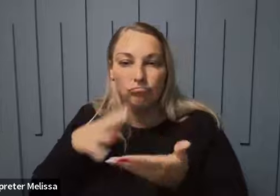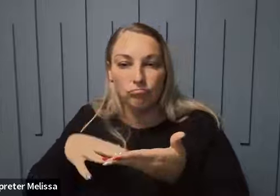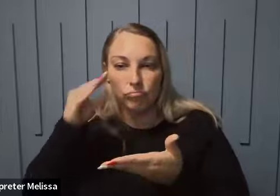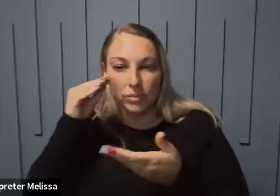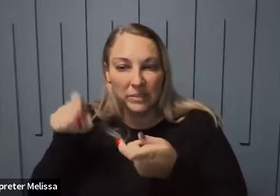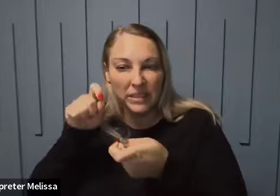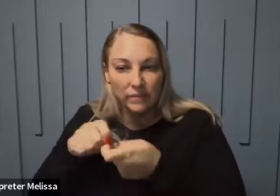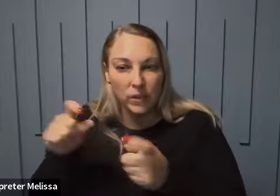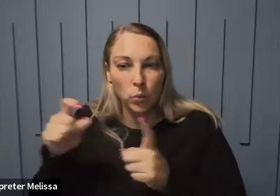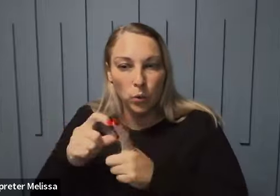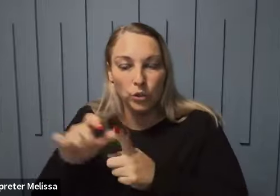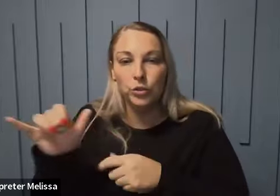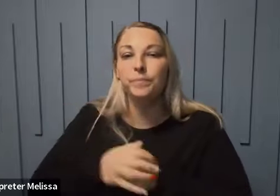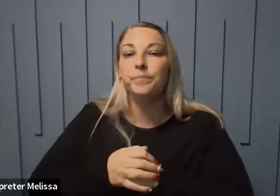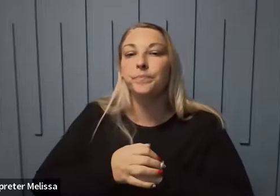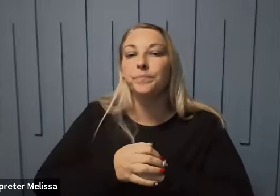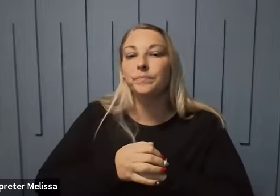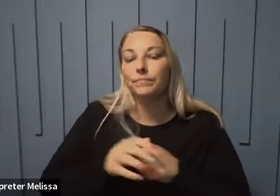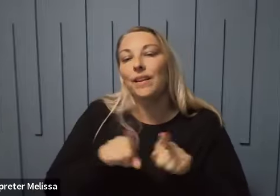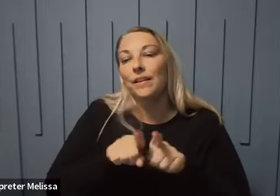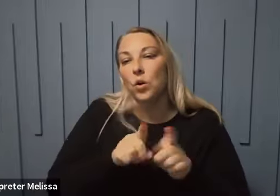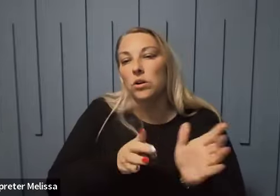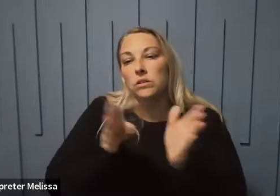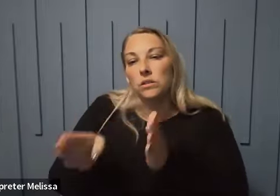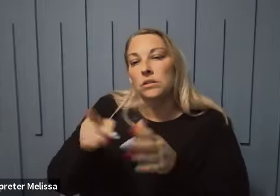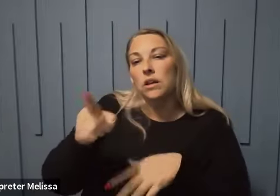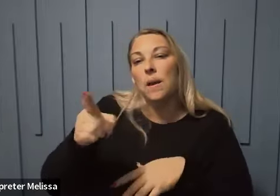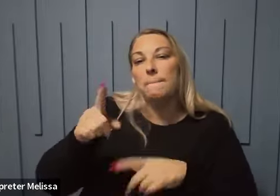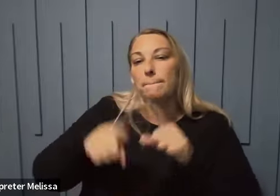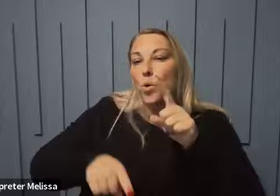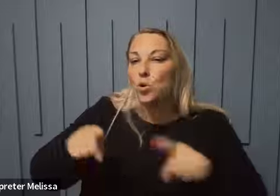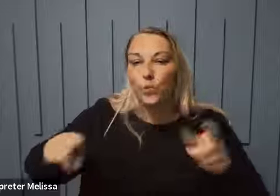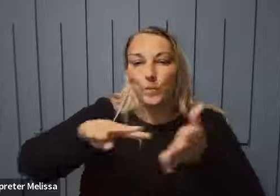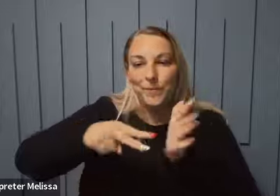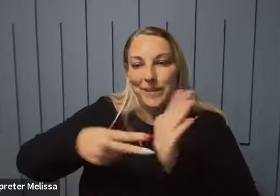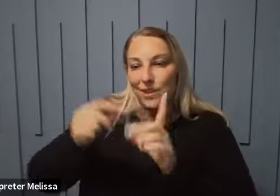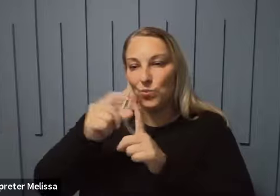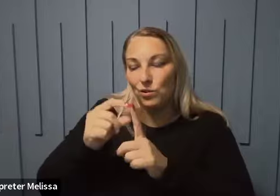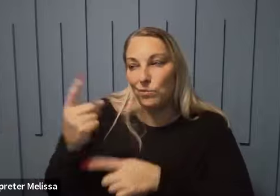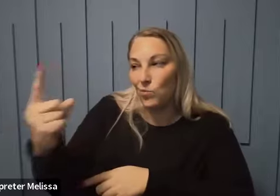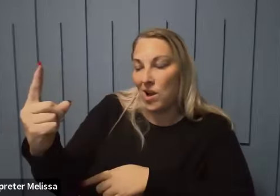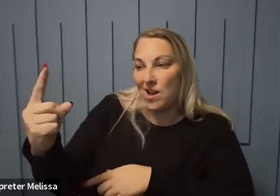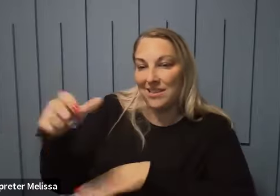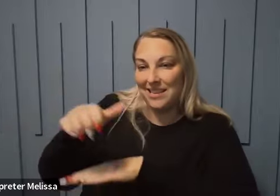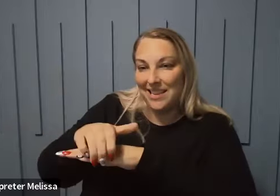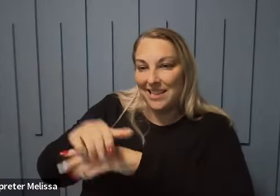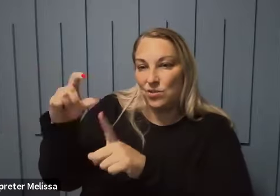have multiple meaning words, which we all know that one English word can have several different meanings. And